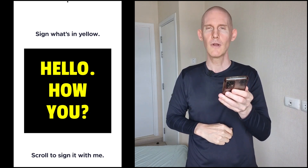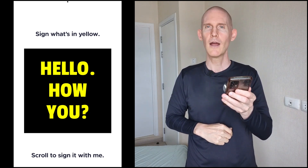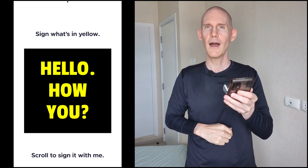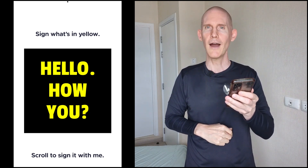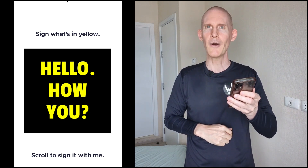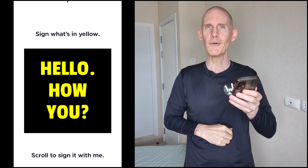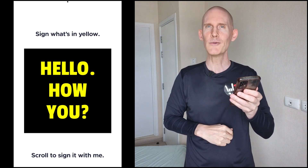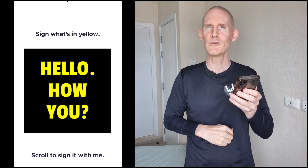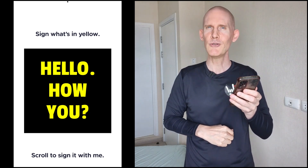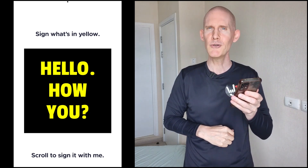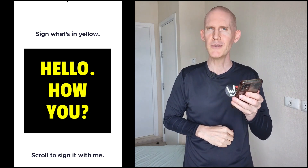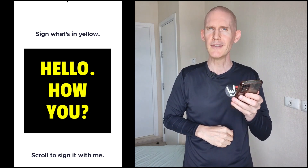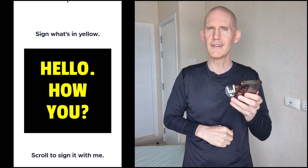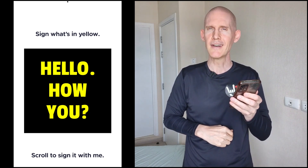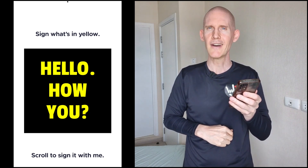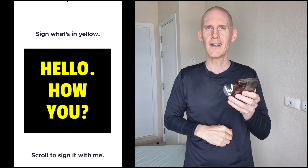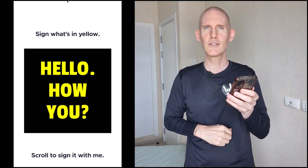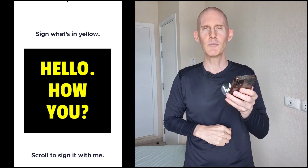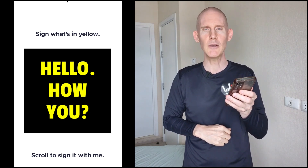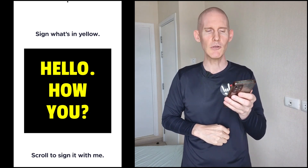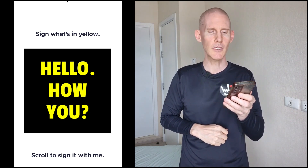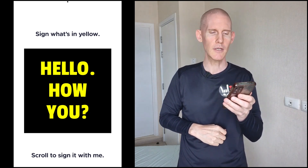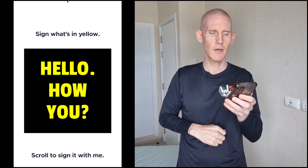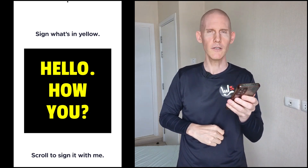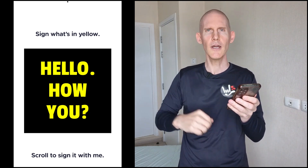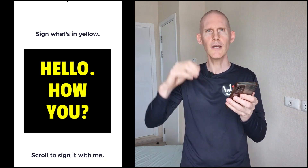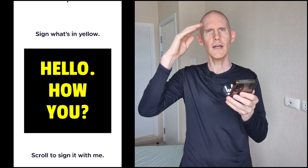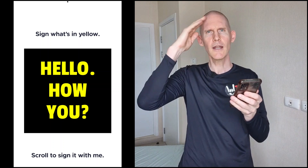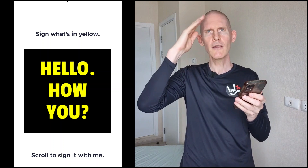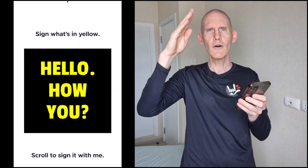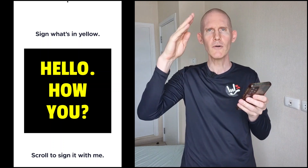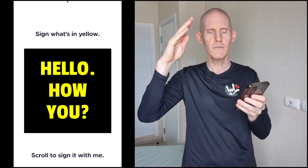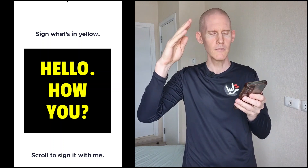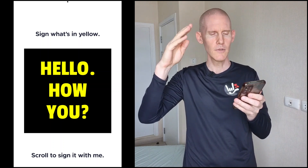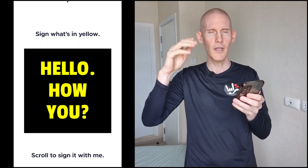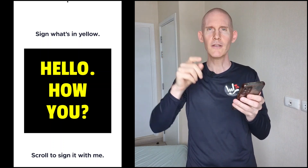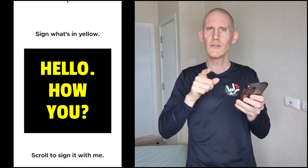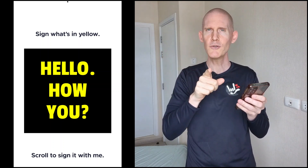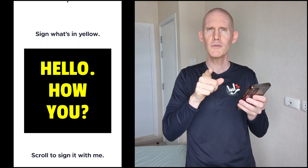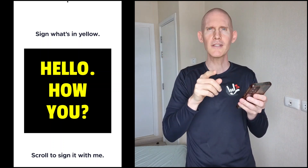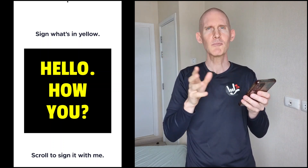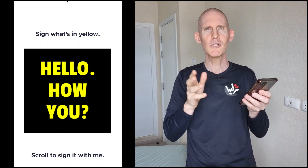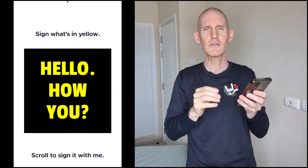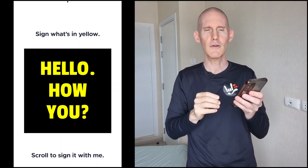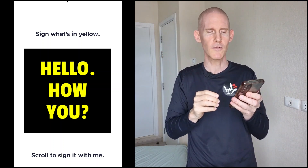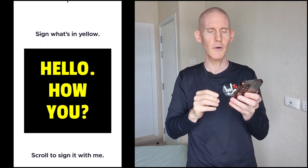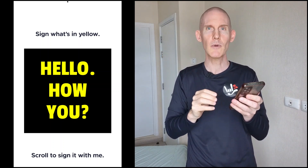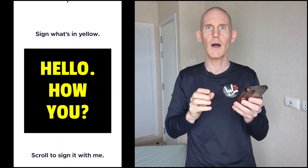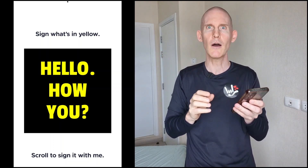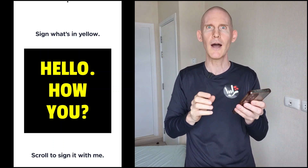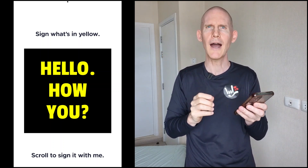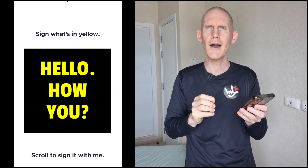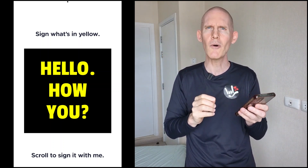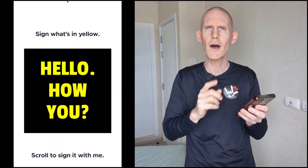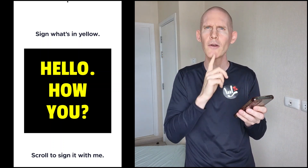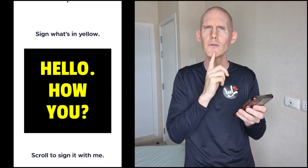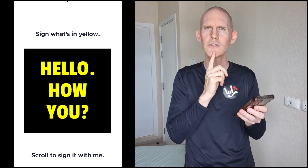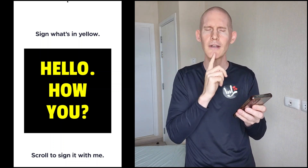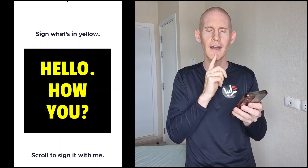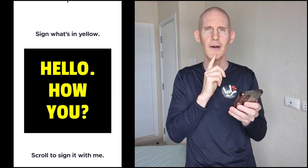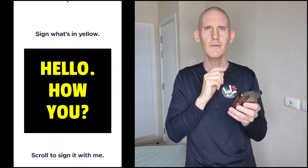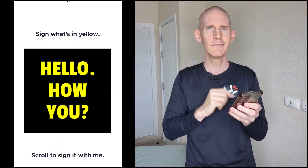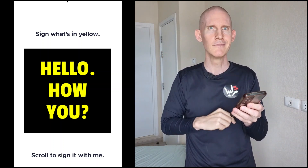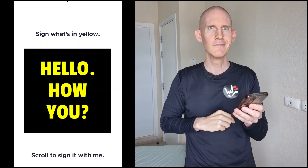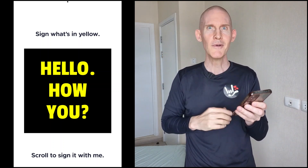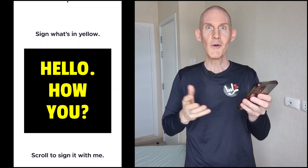Hello, how you? All right, so maybe you're like, oh, yeah, I got hello, and you, that's pretty straightforward. Oh, how? How do you